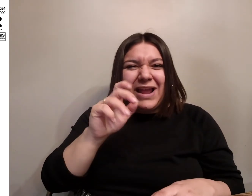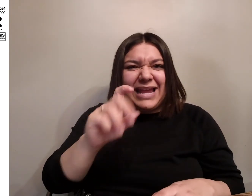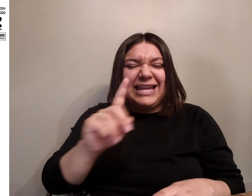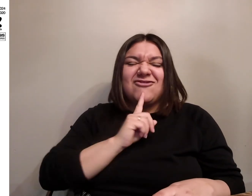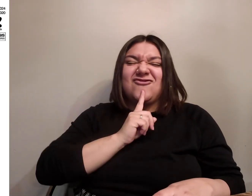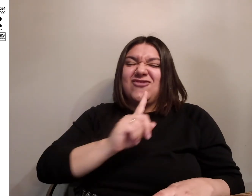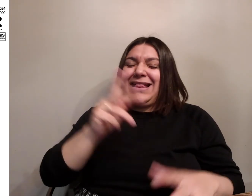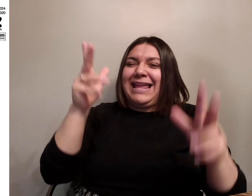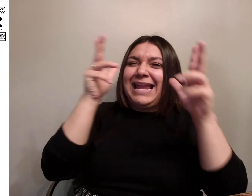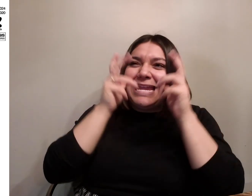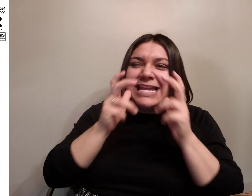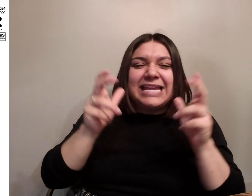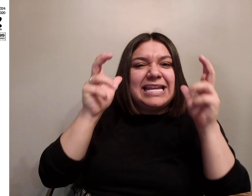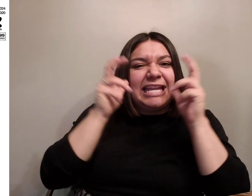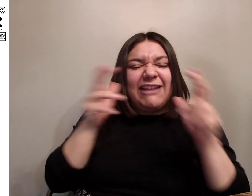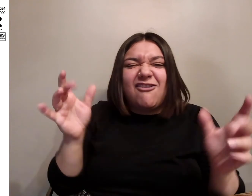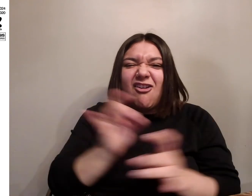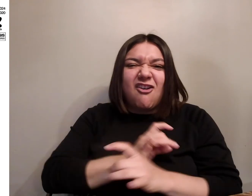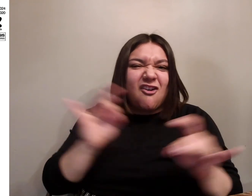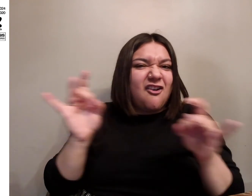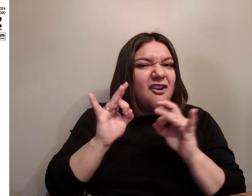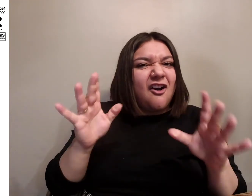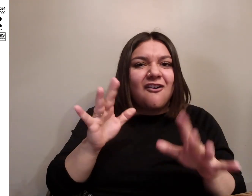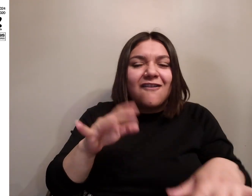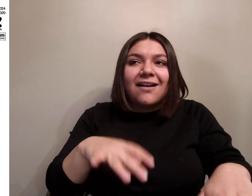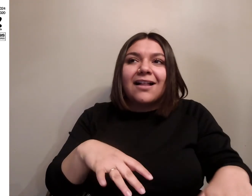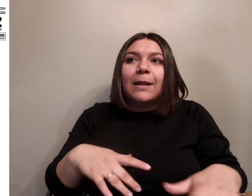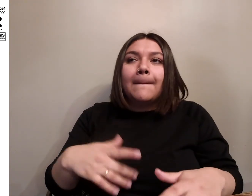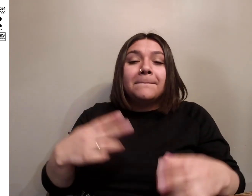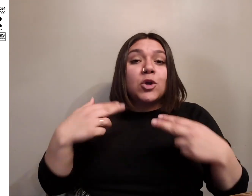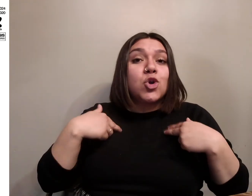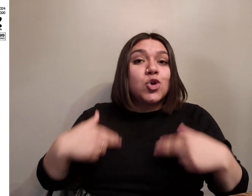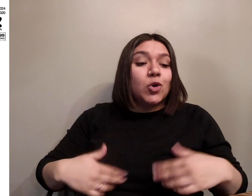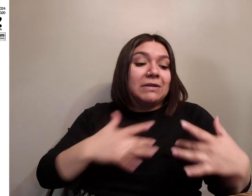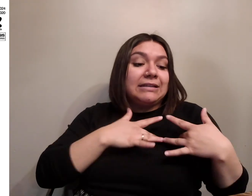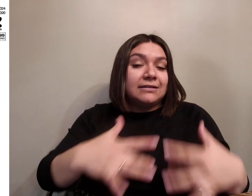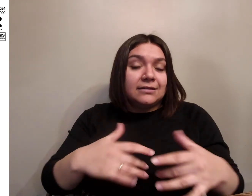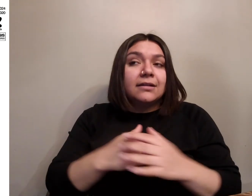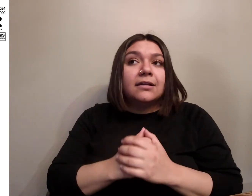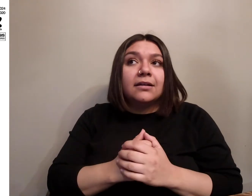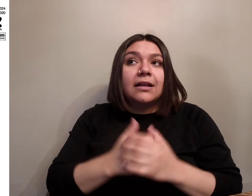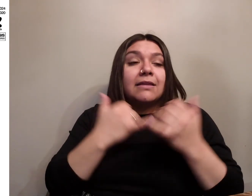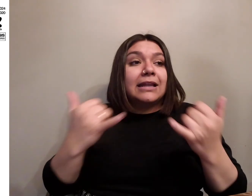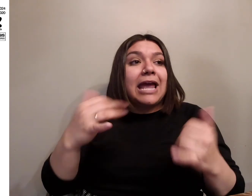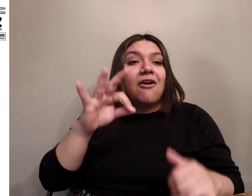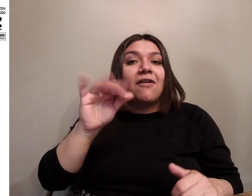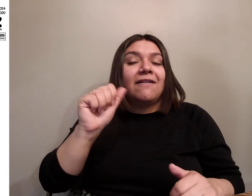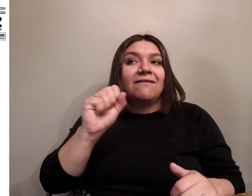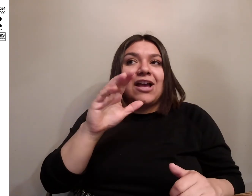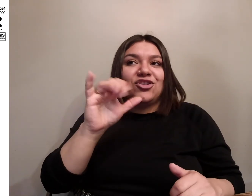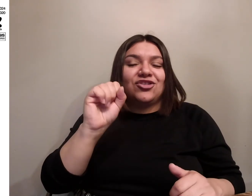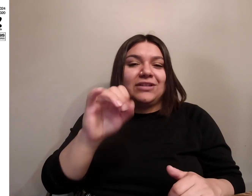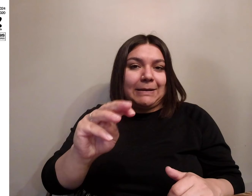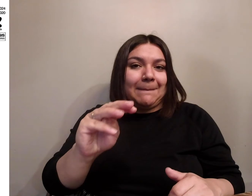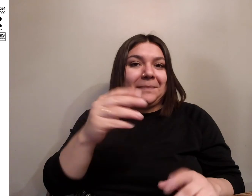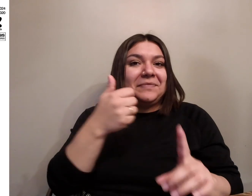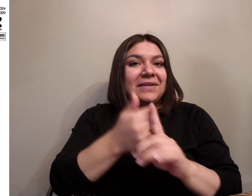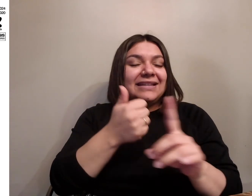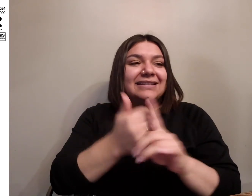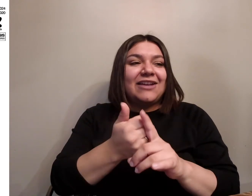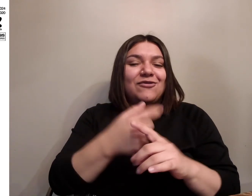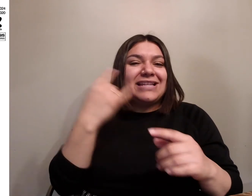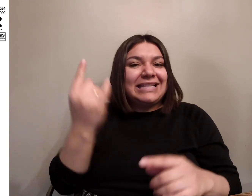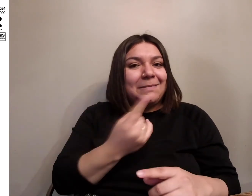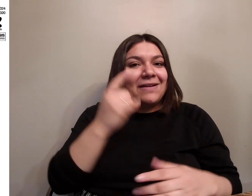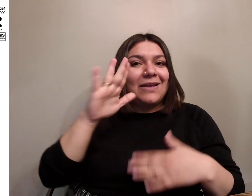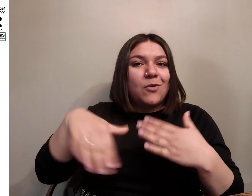magically wicked, super evil, extreme human condition,